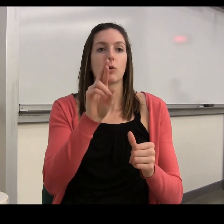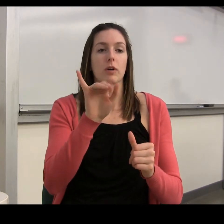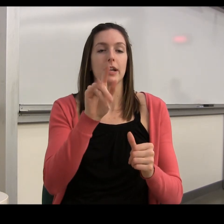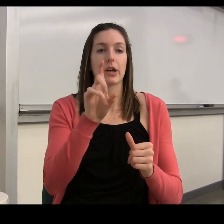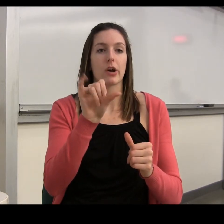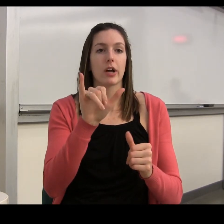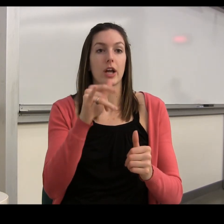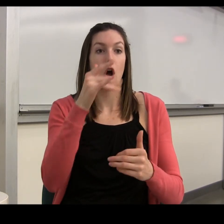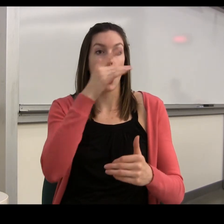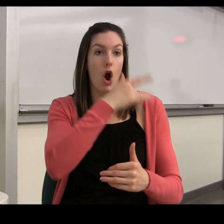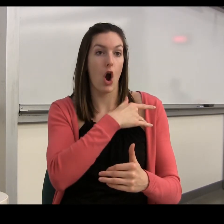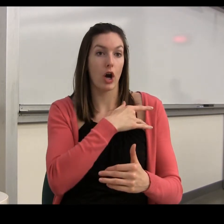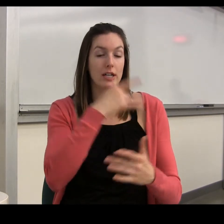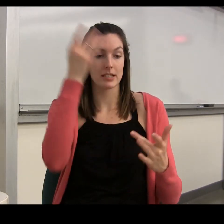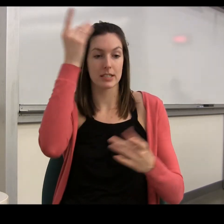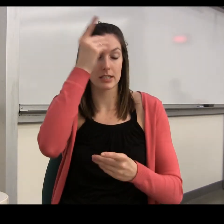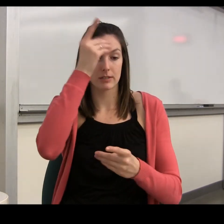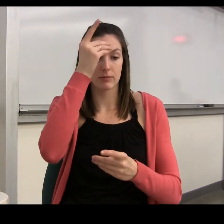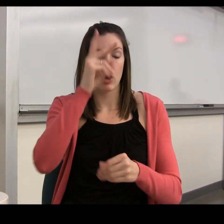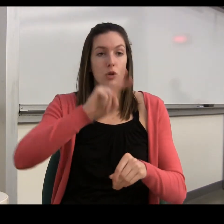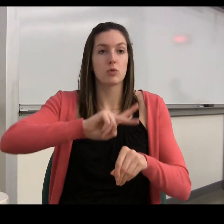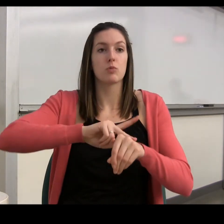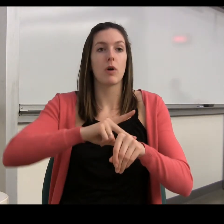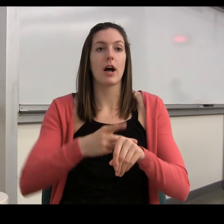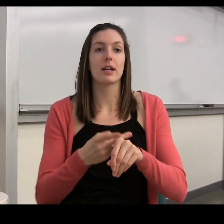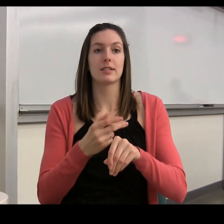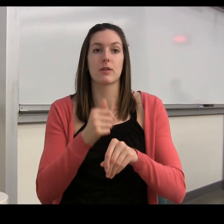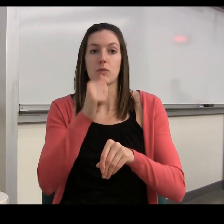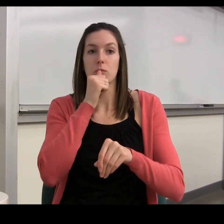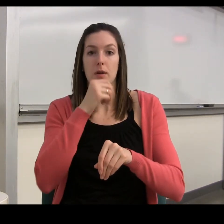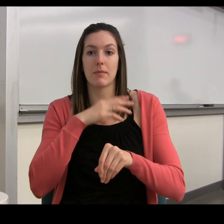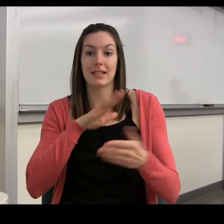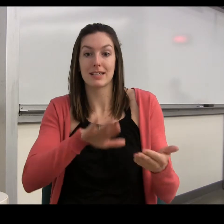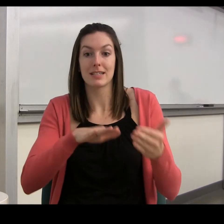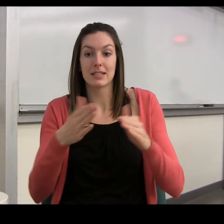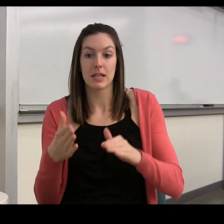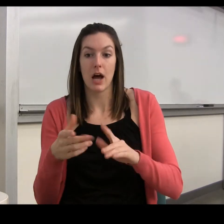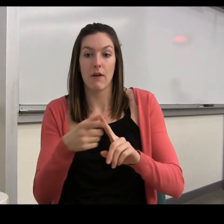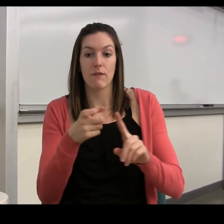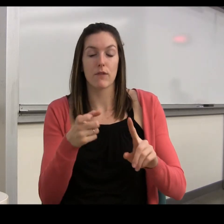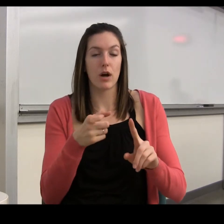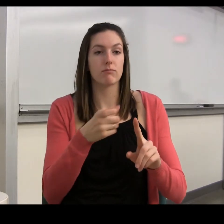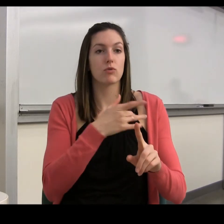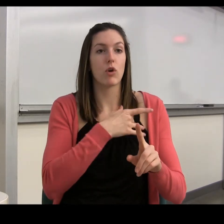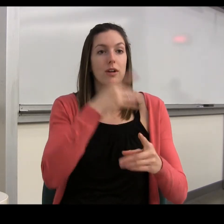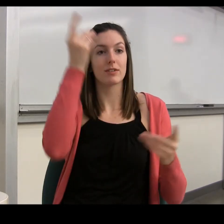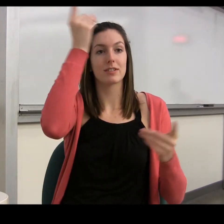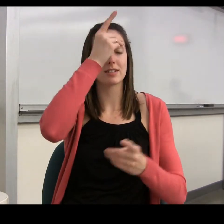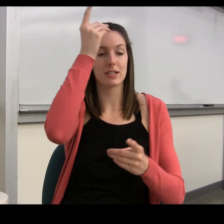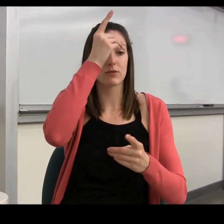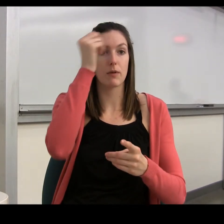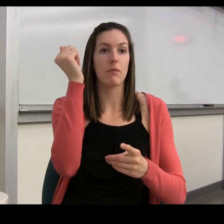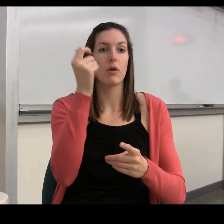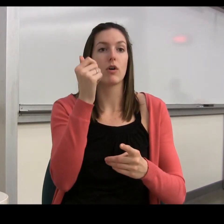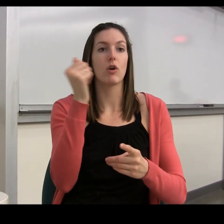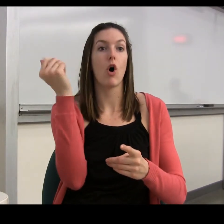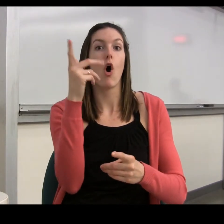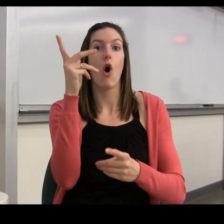Twice as many women die of cardiovascular disease each year than all forms of cancer combined.